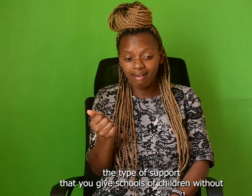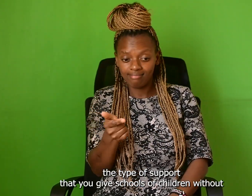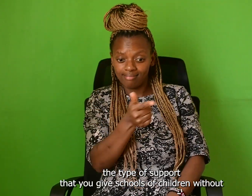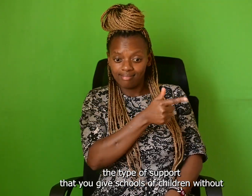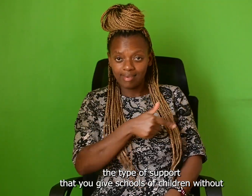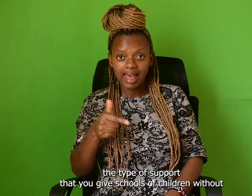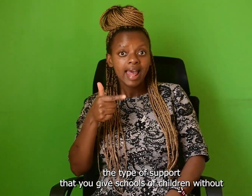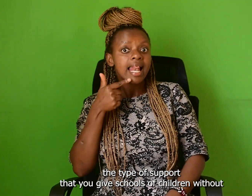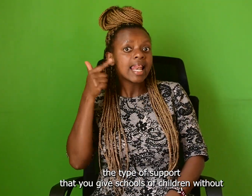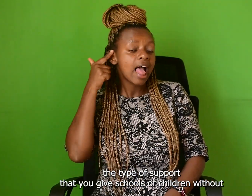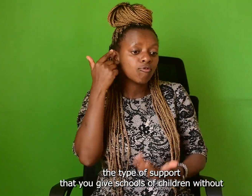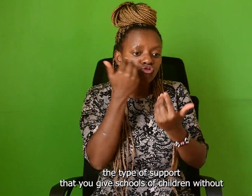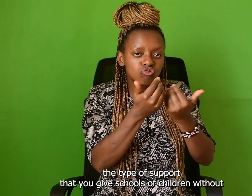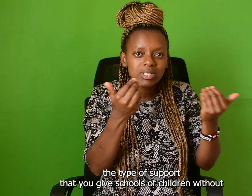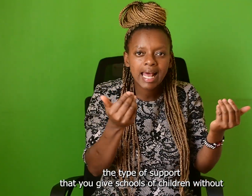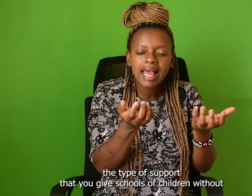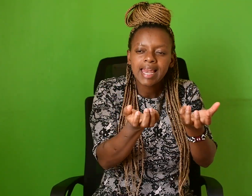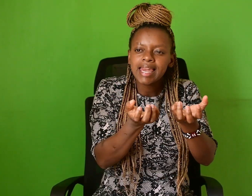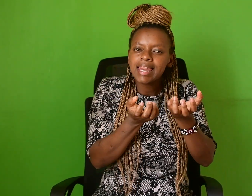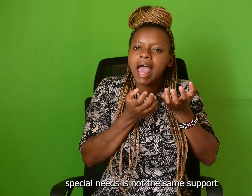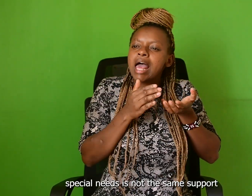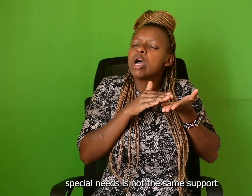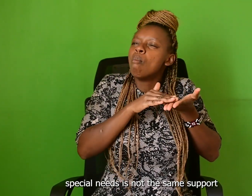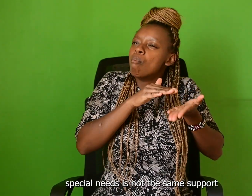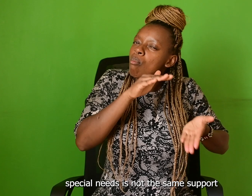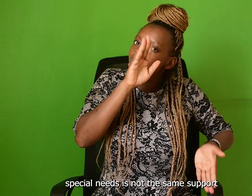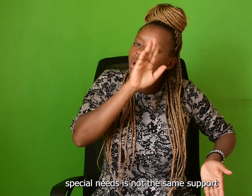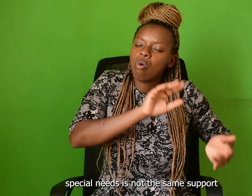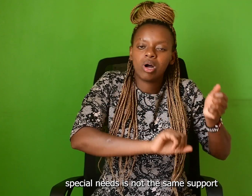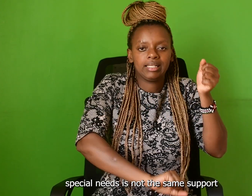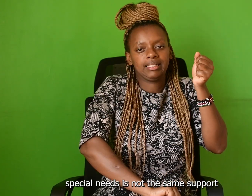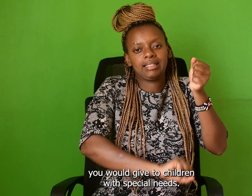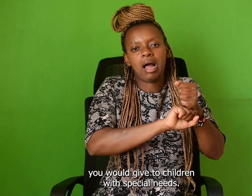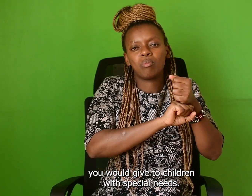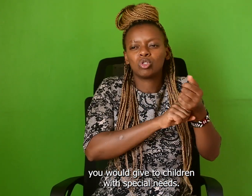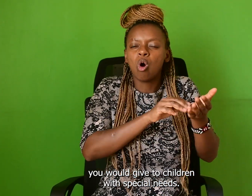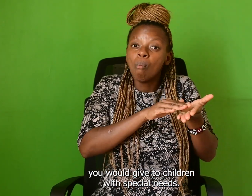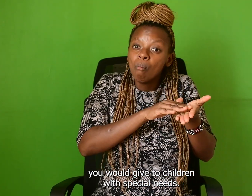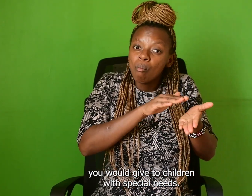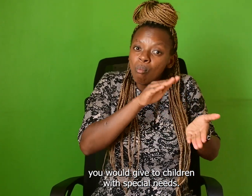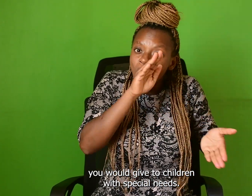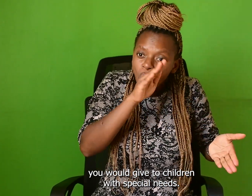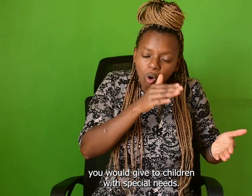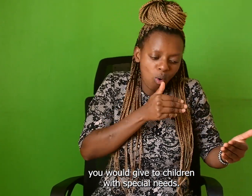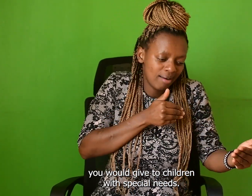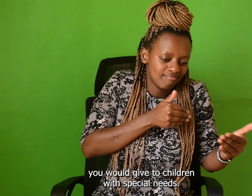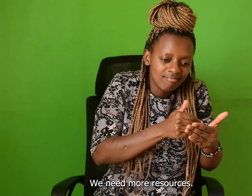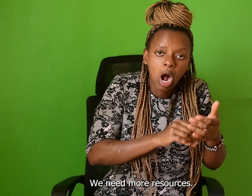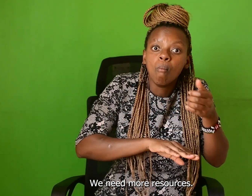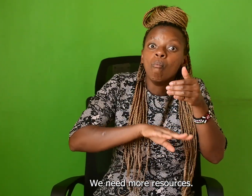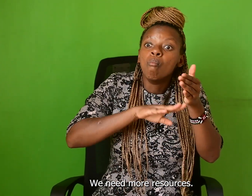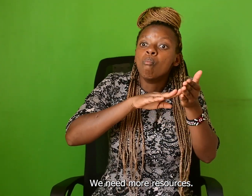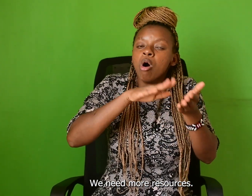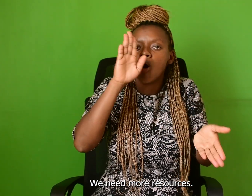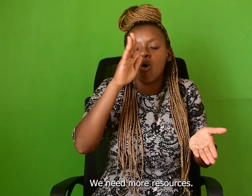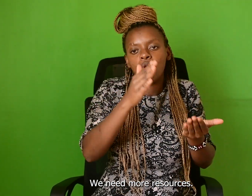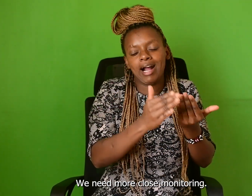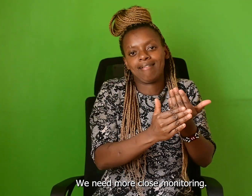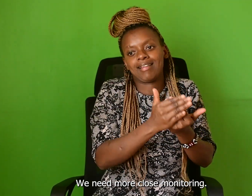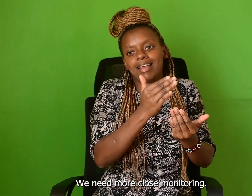that you give schools of children without special needs is not the same support you will give to children with special needs. We need more resources, we need more